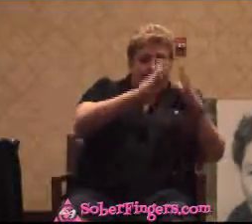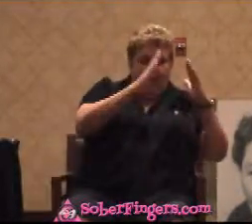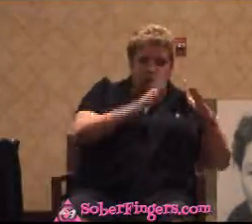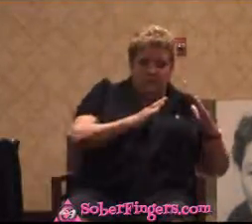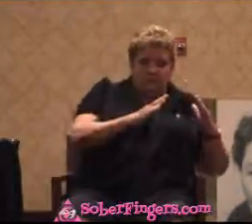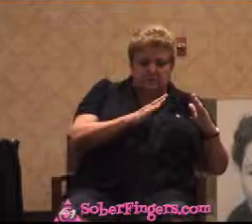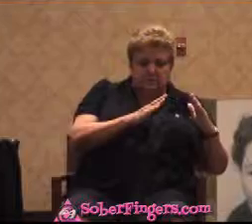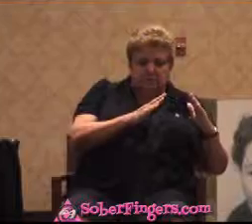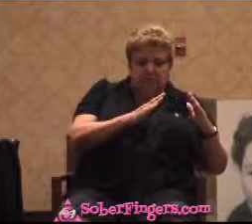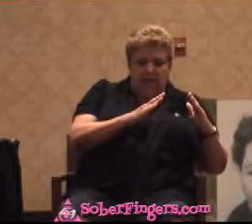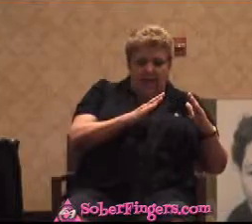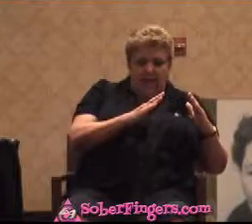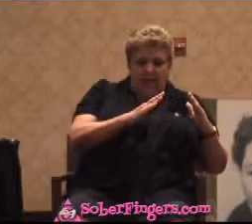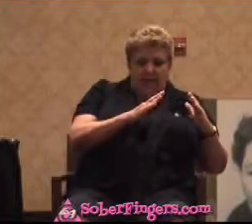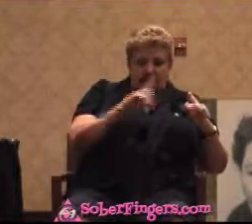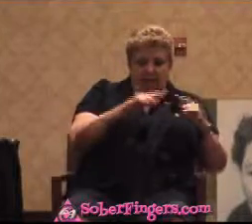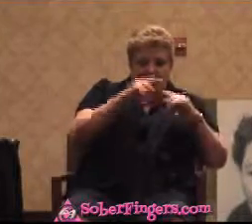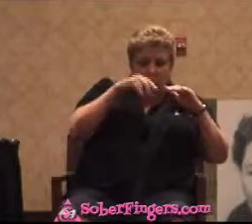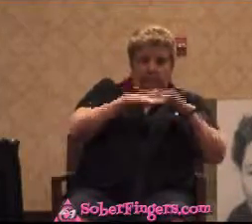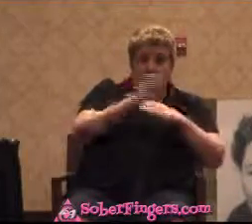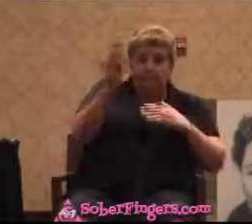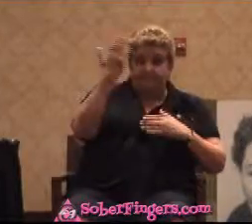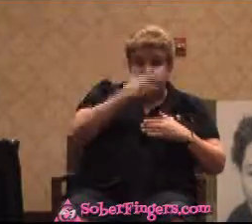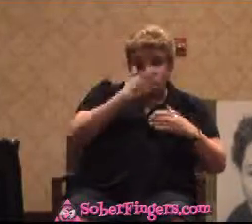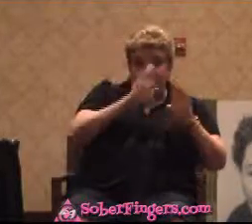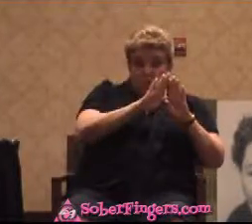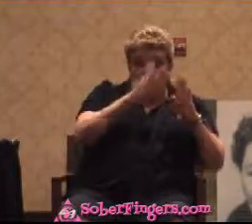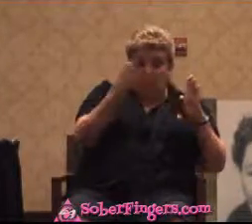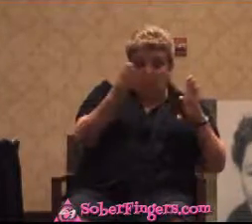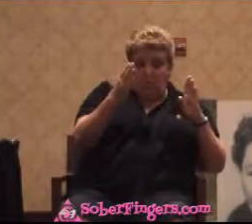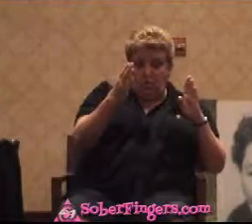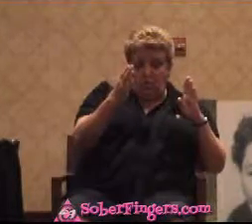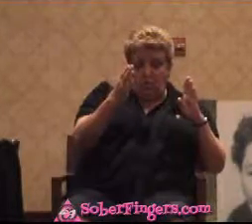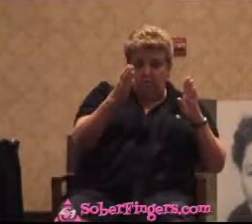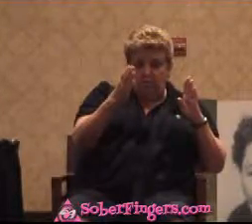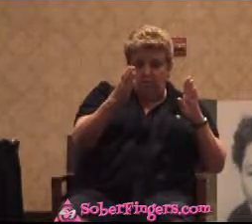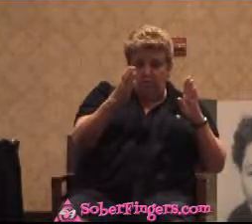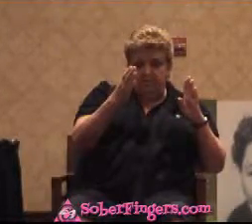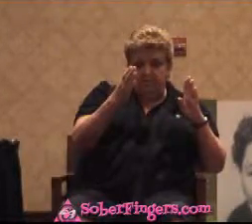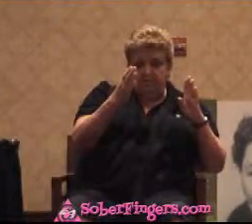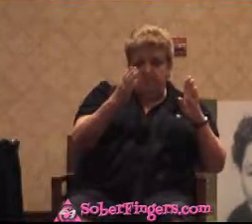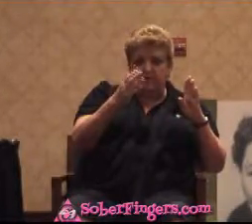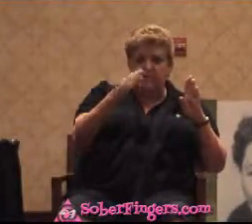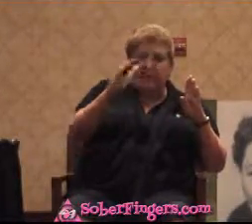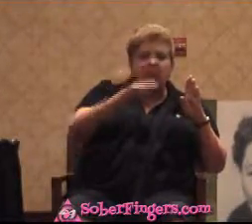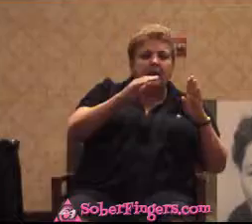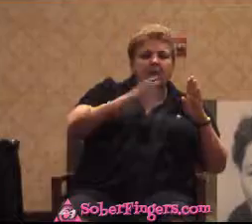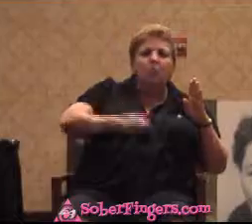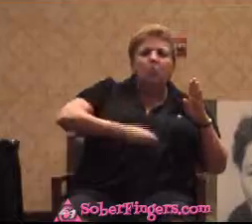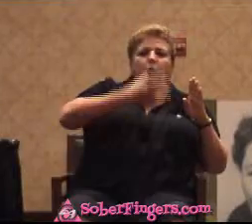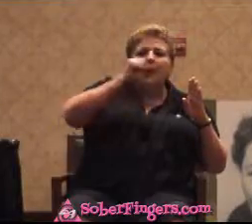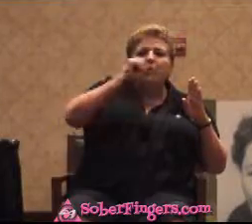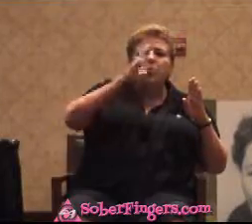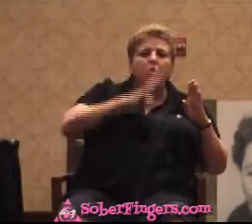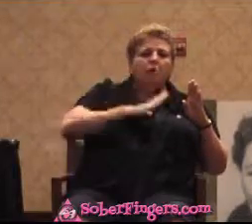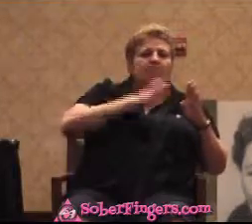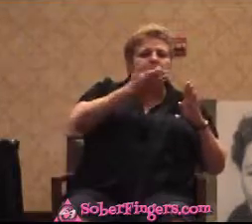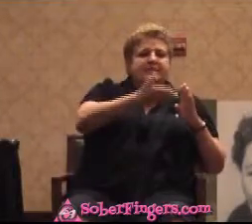I walked into the front door of that boarding house, it was a little blonde white woman standing there, and it was as if everything stood still,